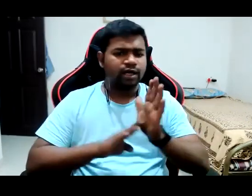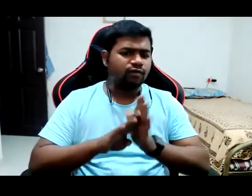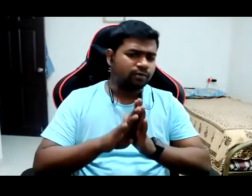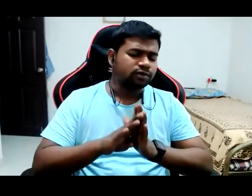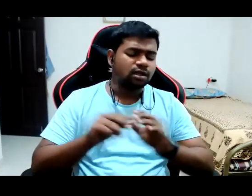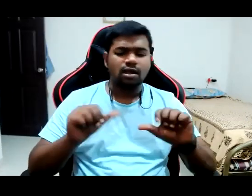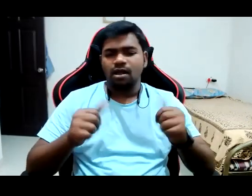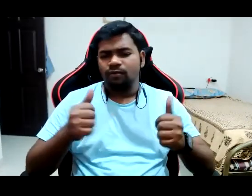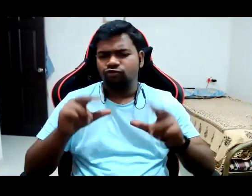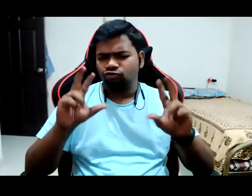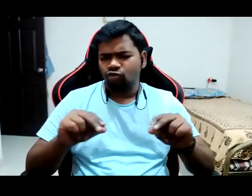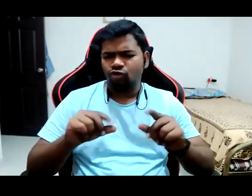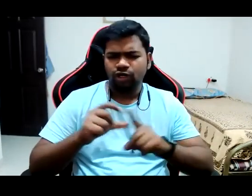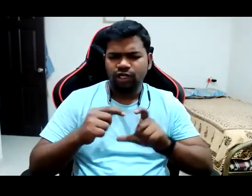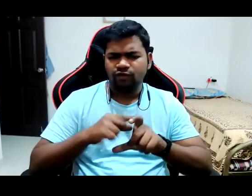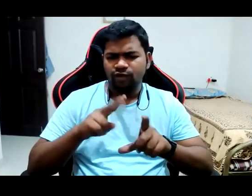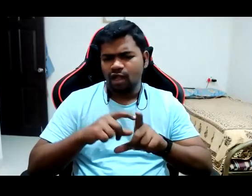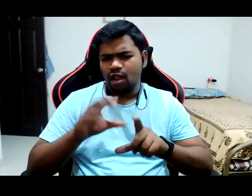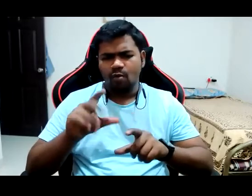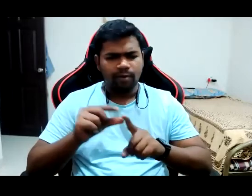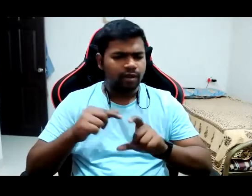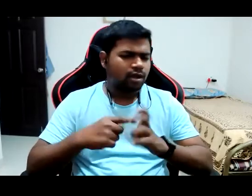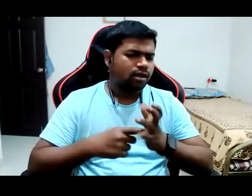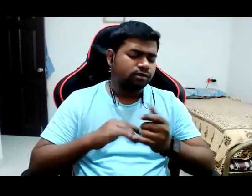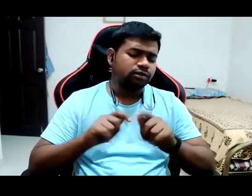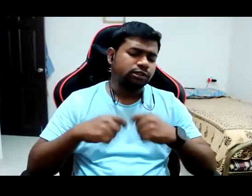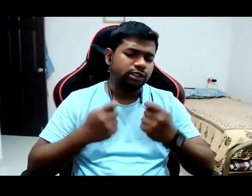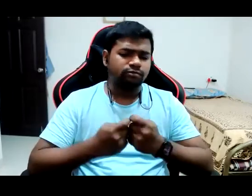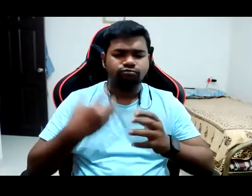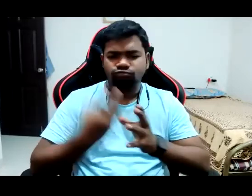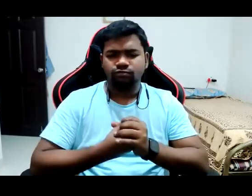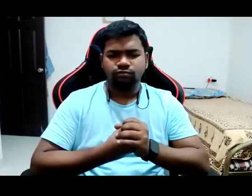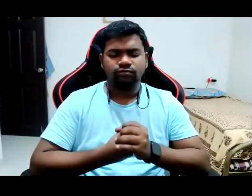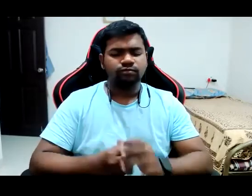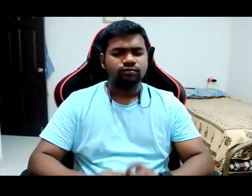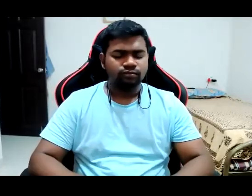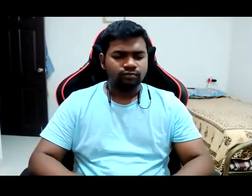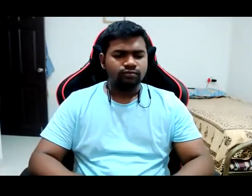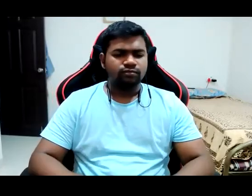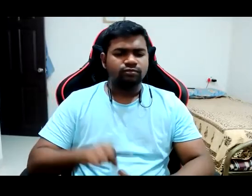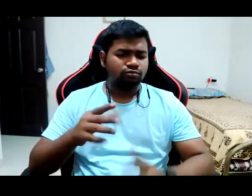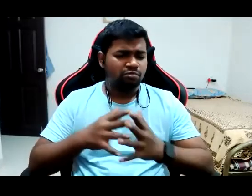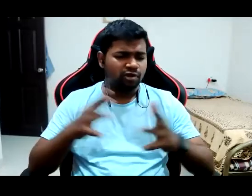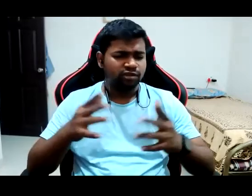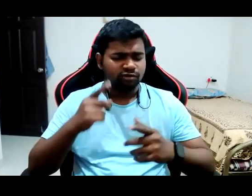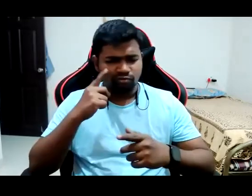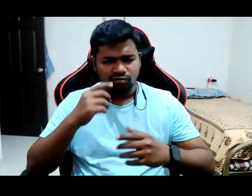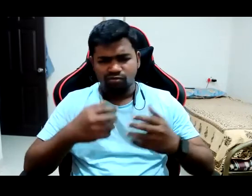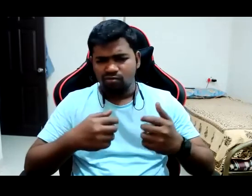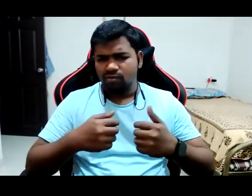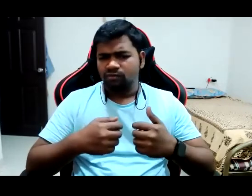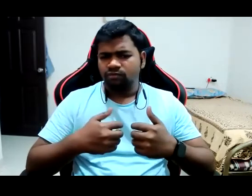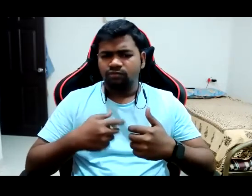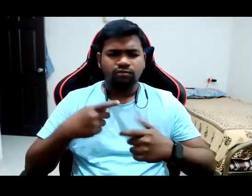other non-developers even, who you can team up with and bring this to life. Yeah, one biggest challenge with Discord